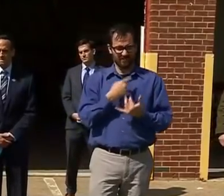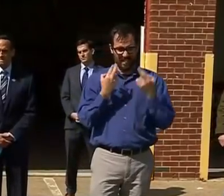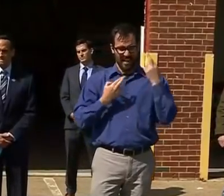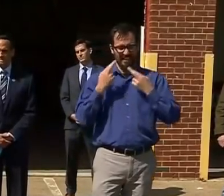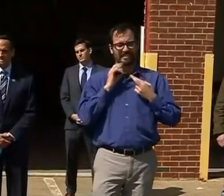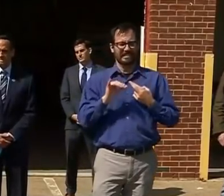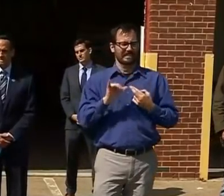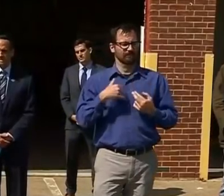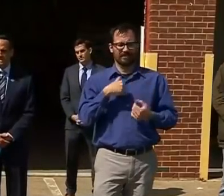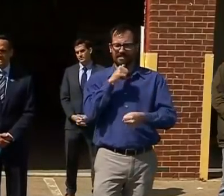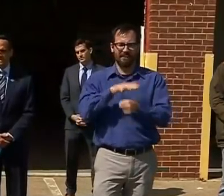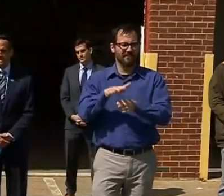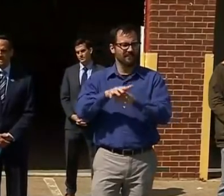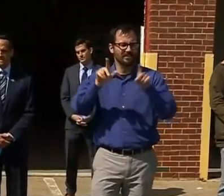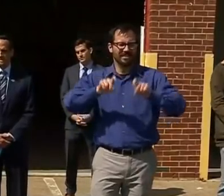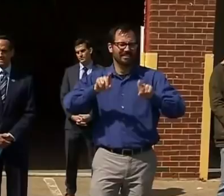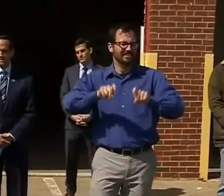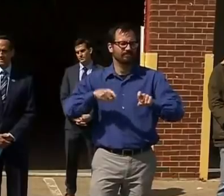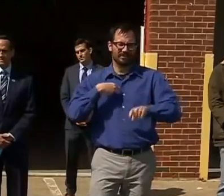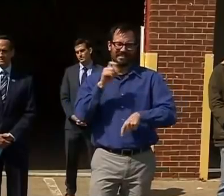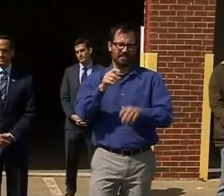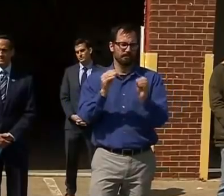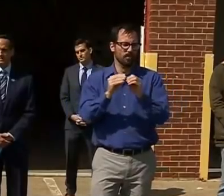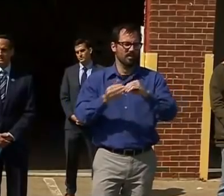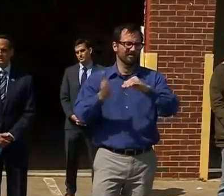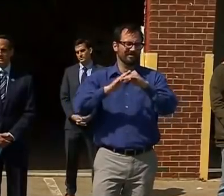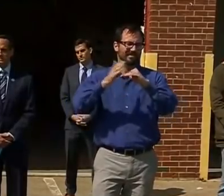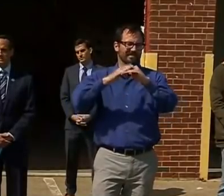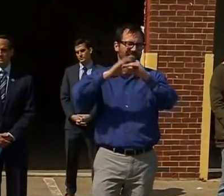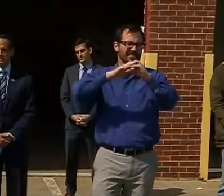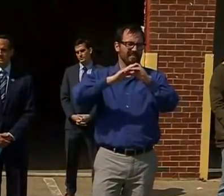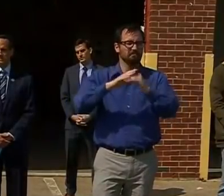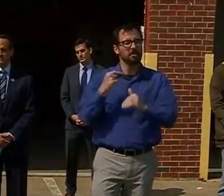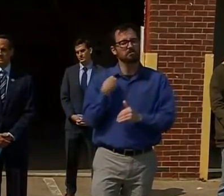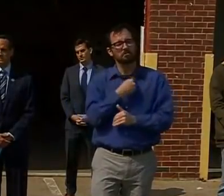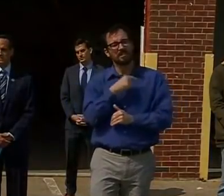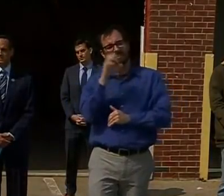range anywhere from 20 to 40%, depending upon who you talk to.